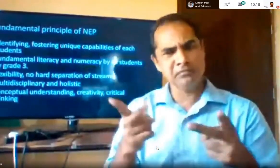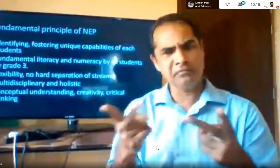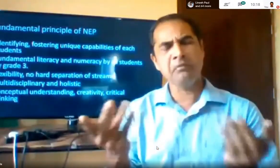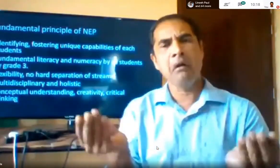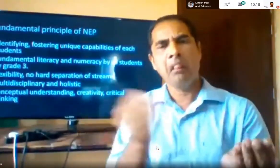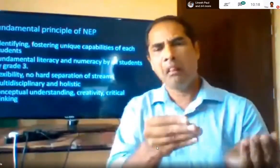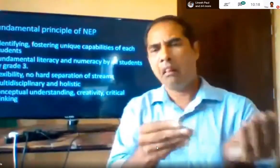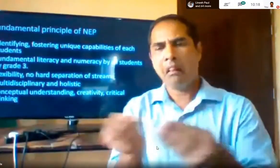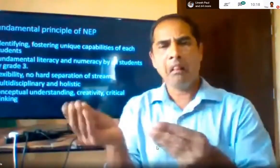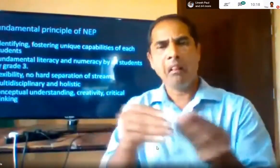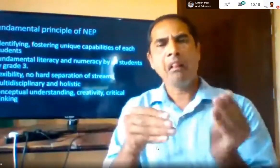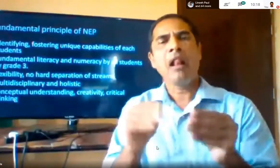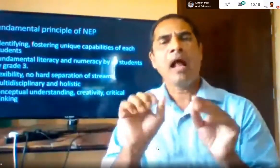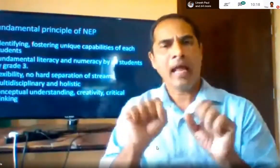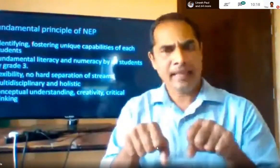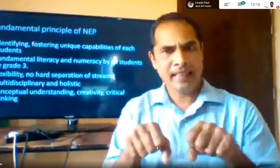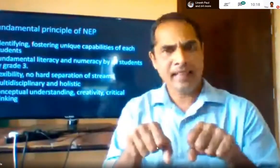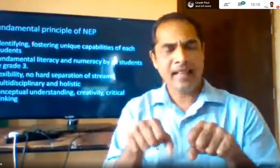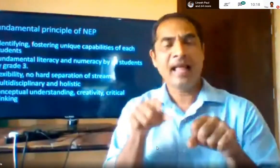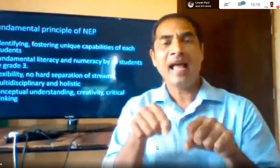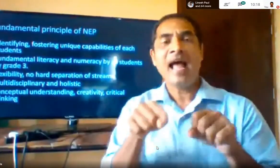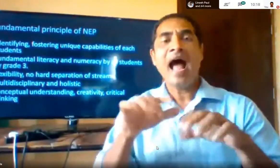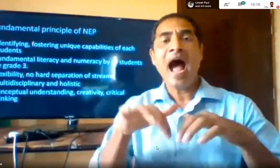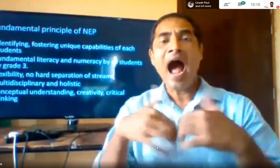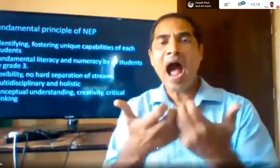politics, everything.